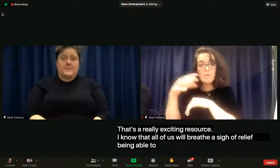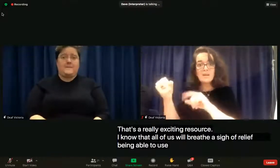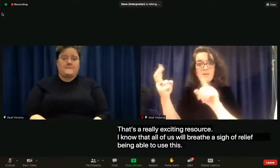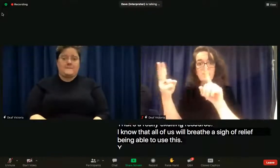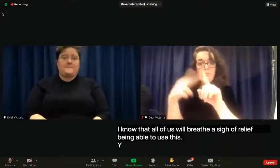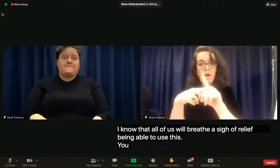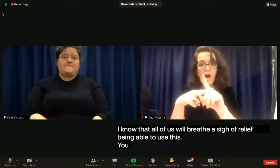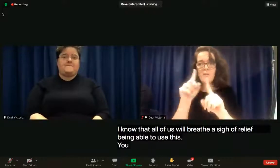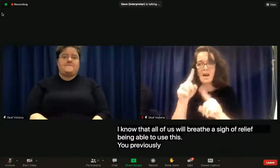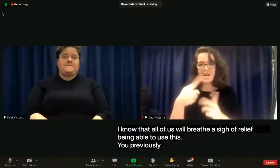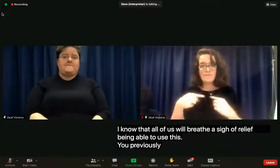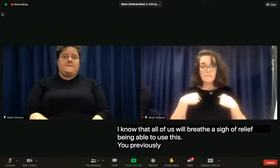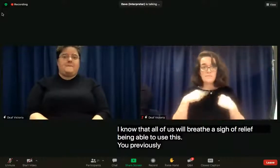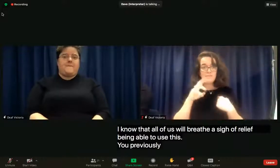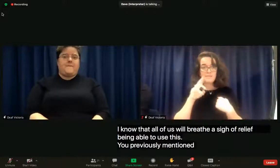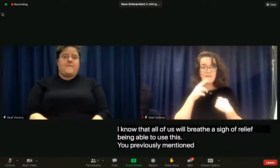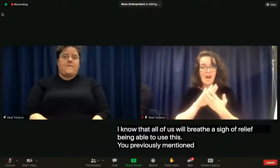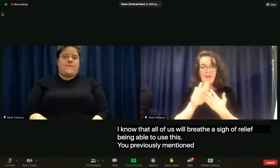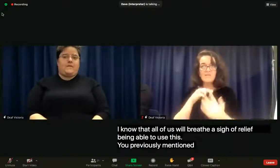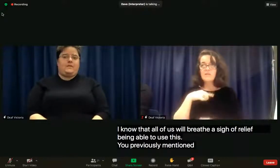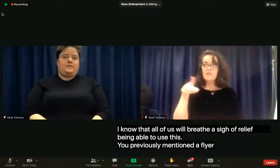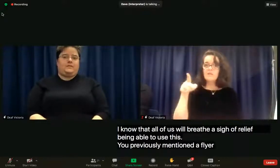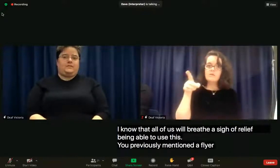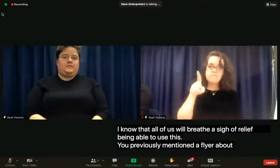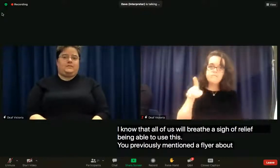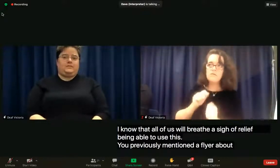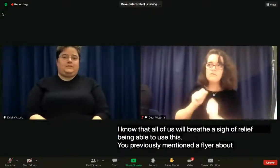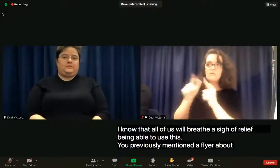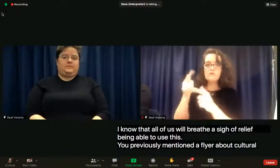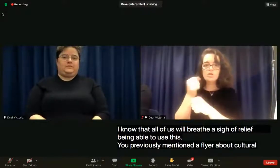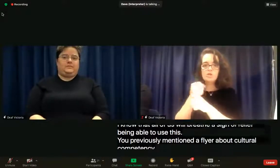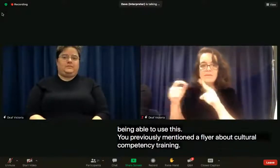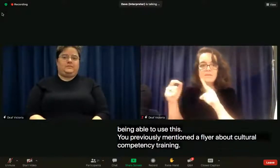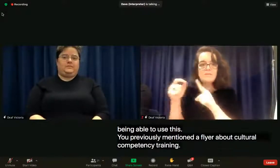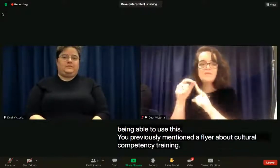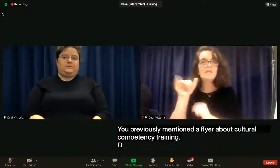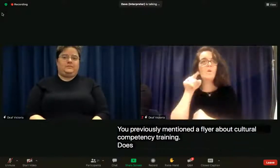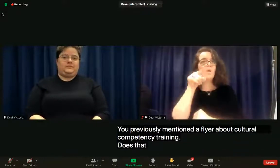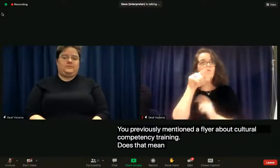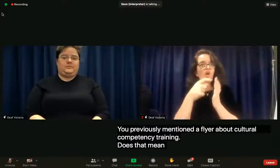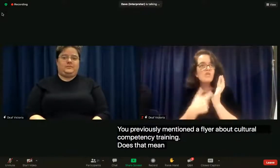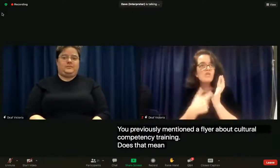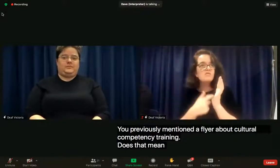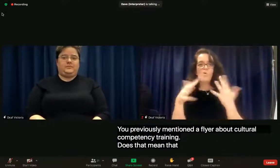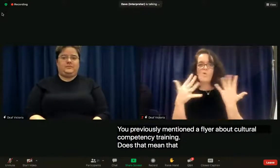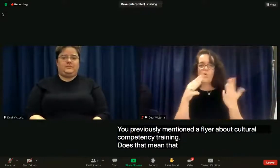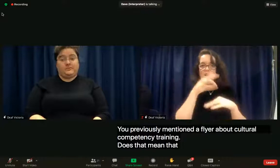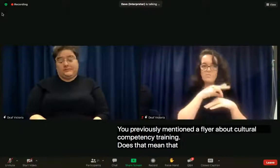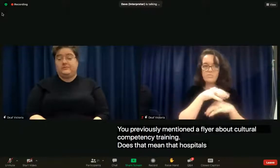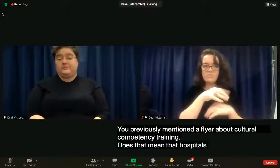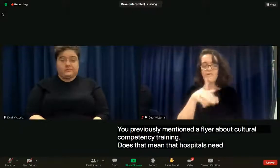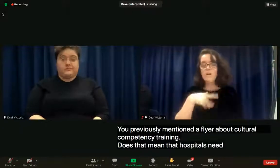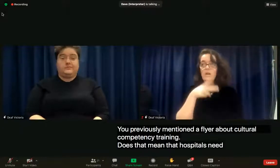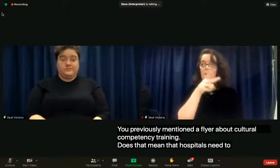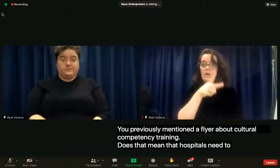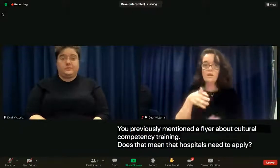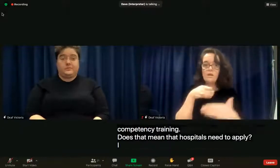competence training. Does that mean that hospitals need to apply? I mean, if I go to a GP or a